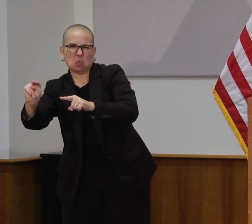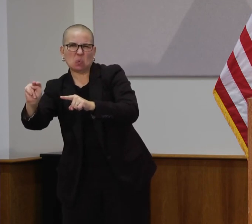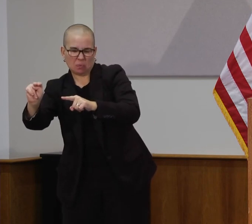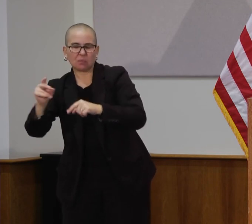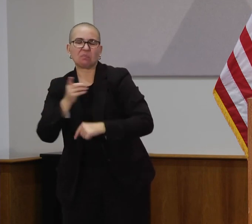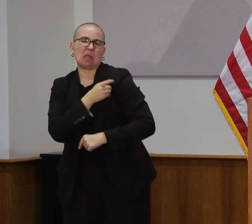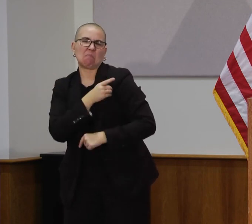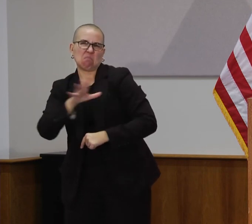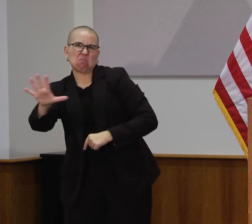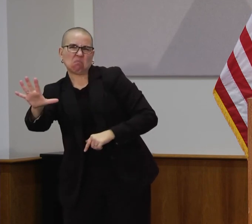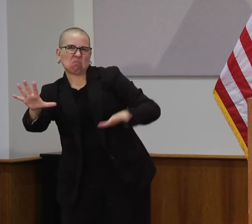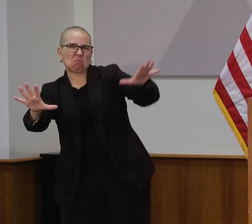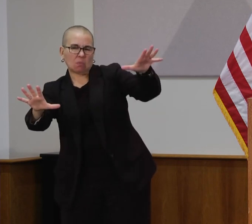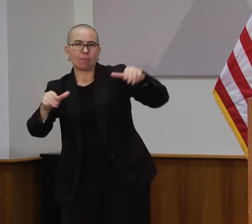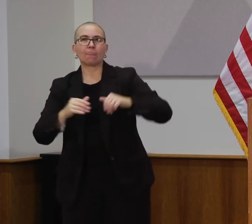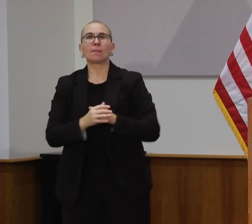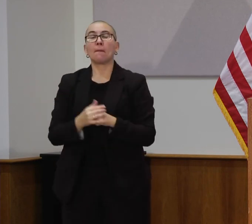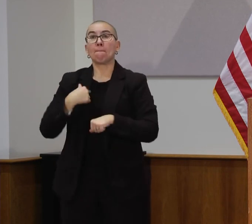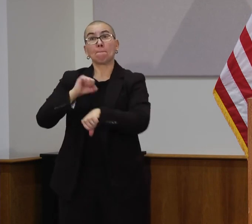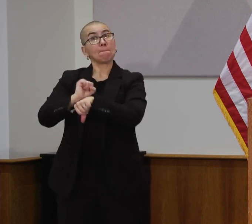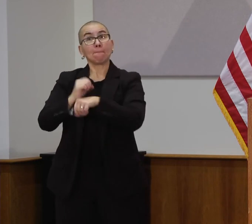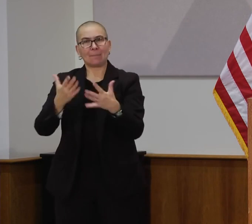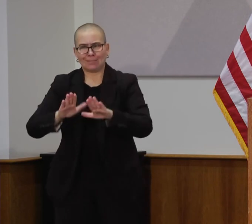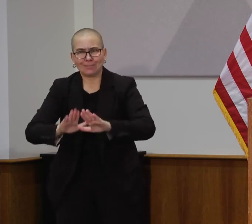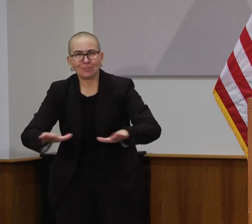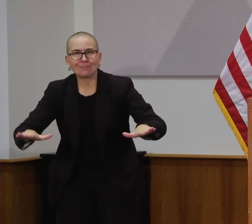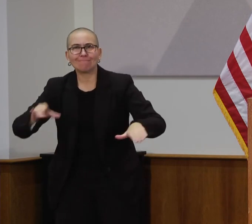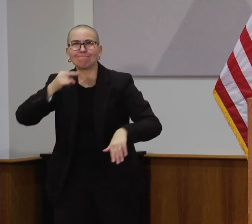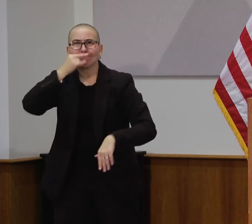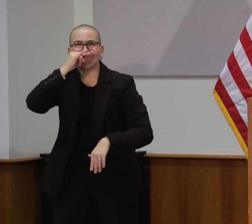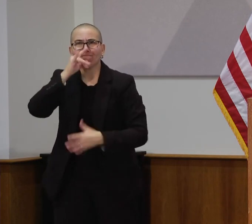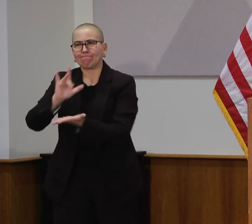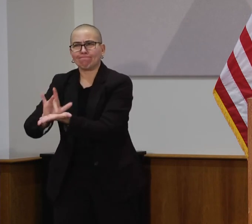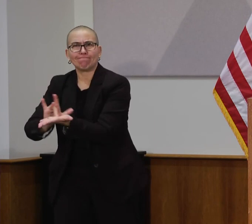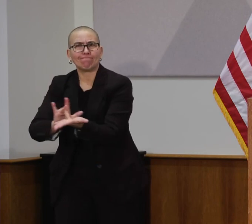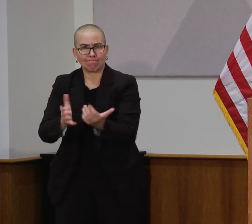medicine doctor and pediatric doctor. I